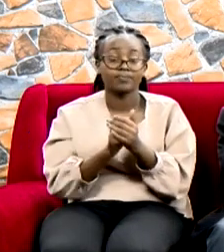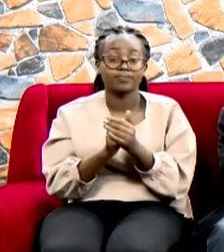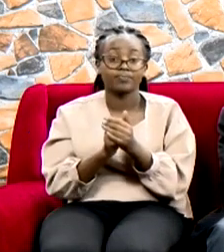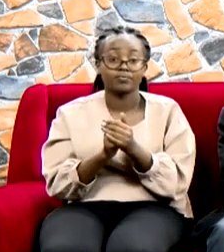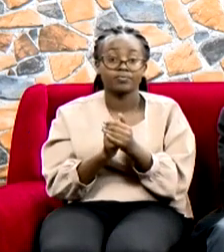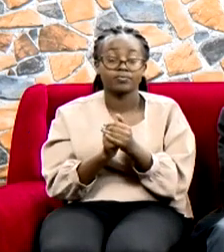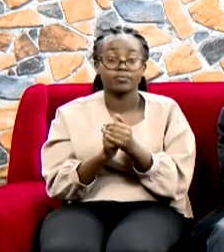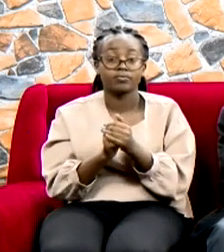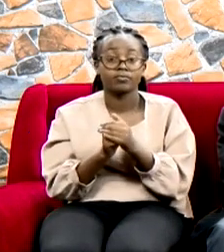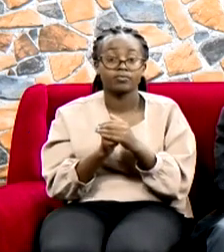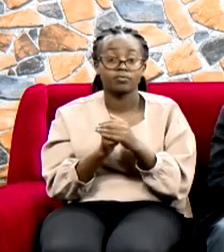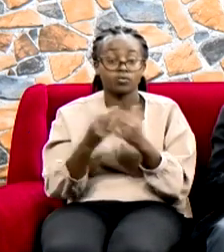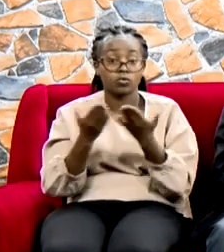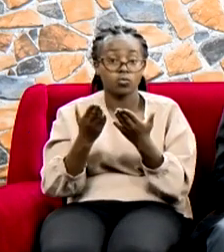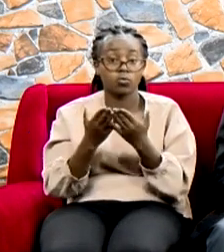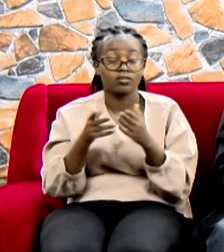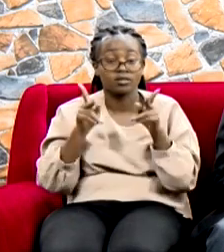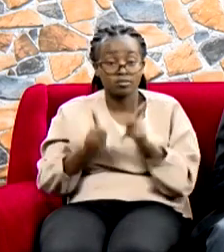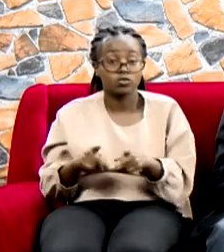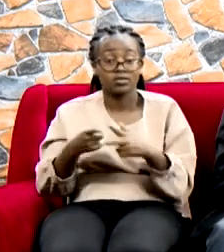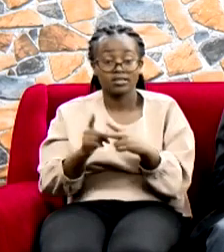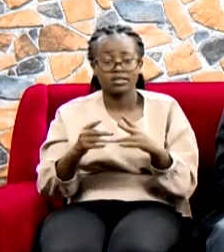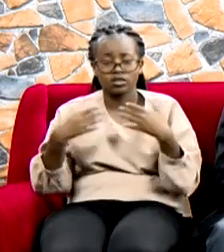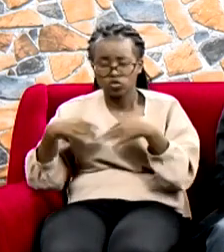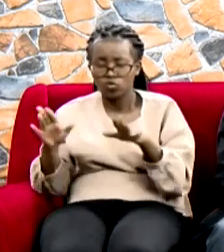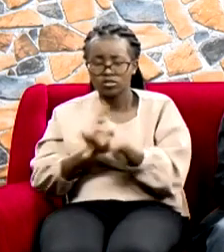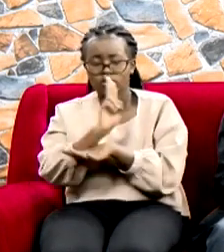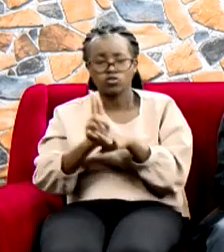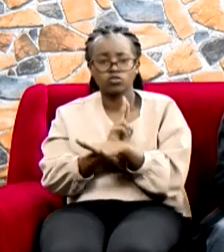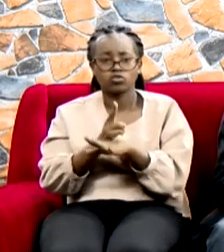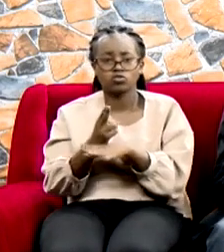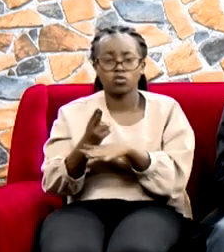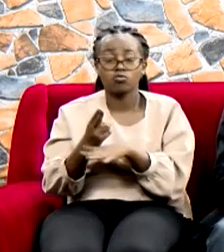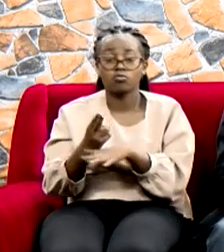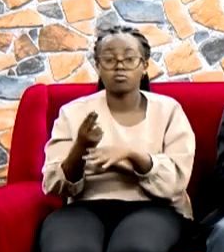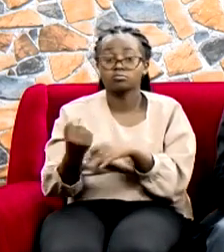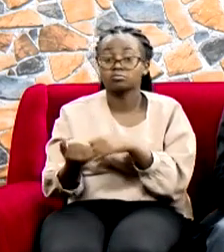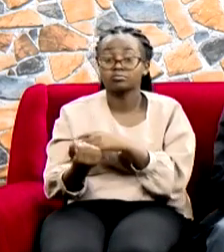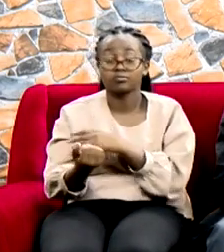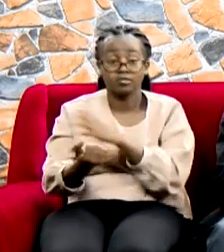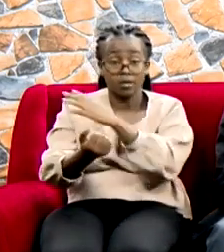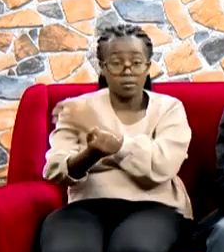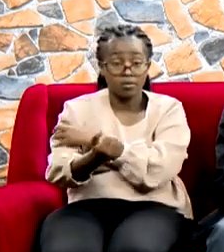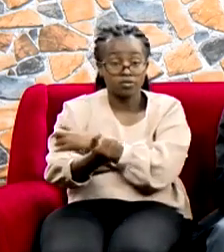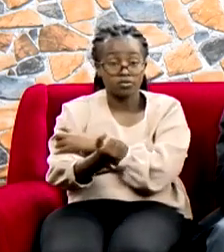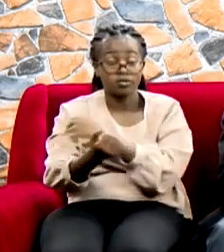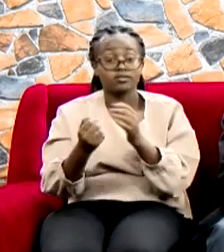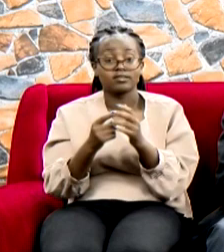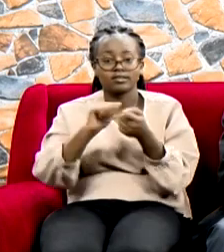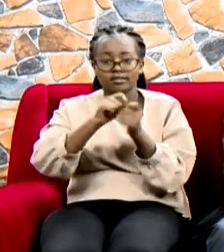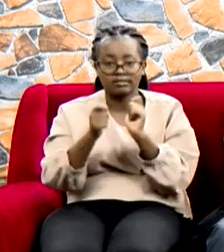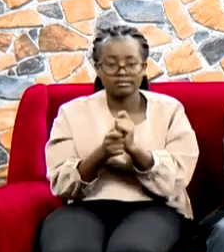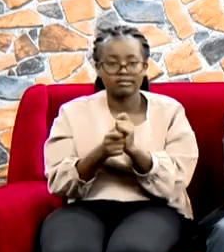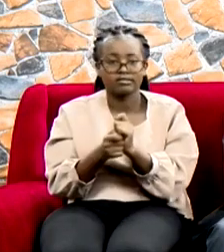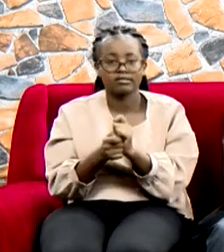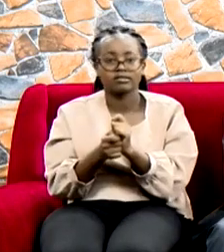muscular dystrophy. Okay. Where the person starts losing the use of muscles, the muscle fiber start changing